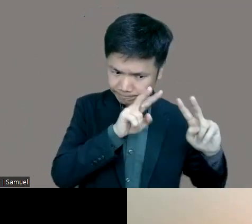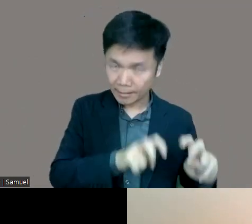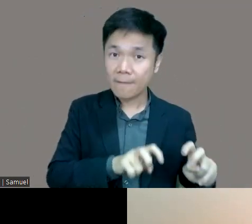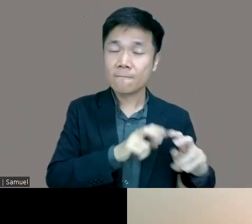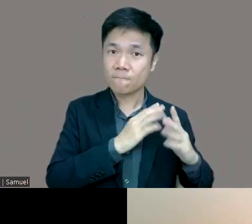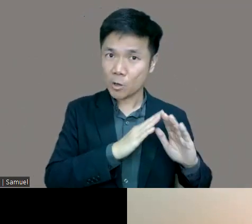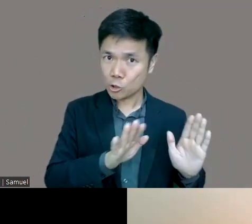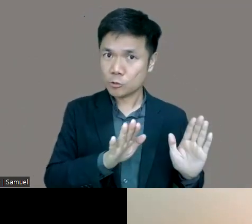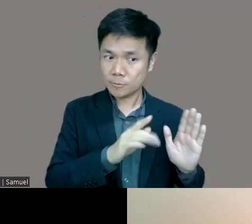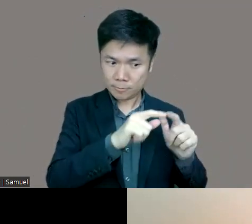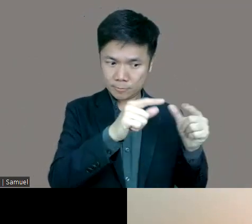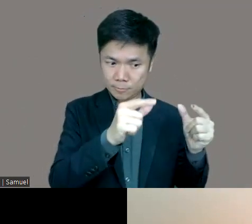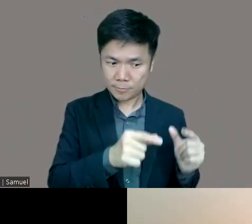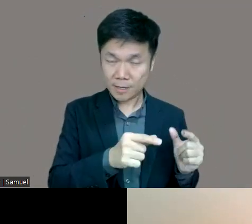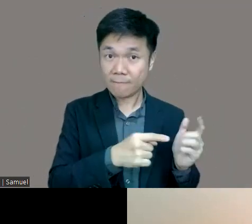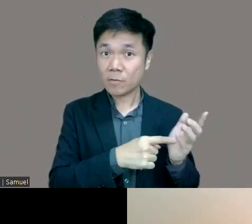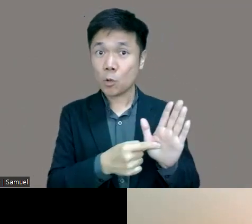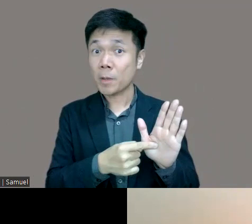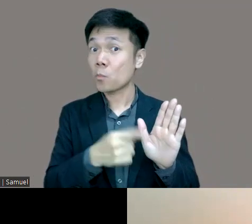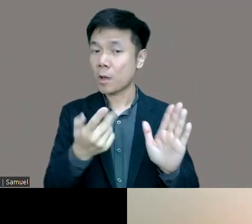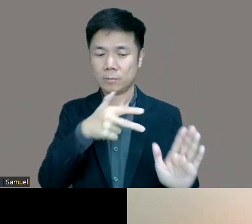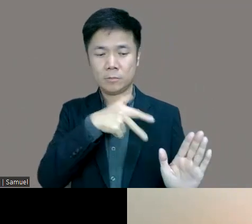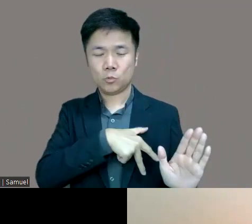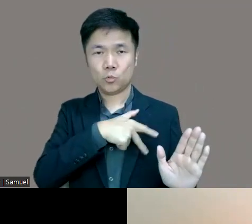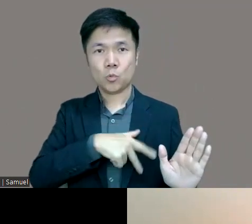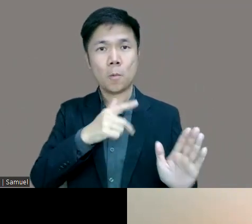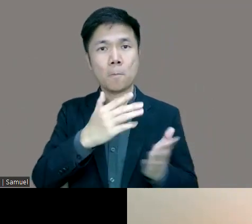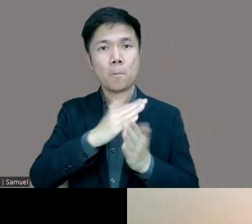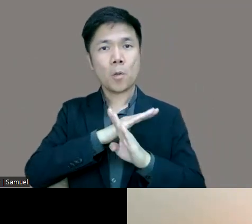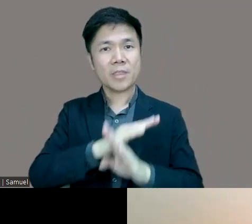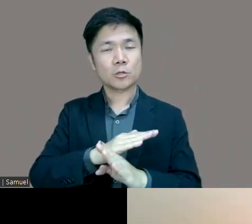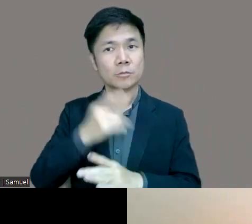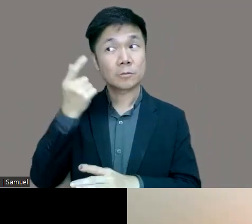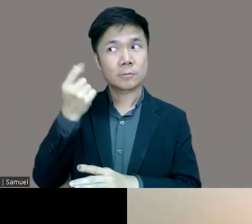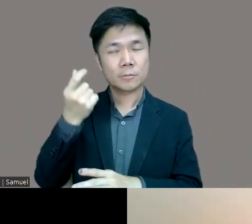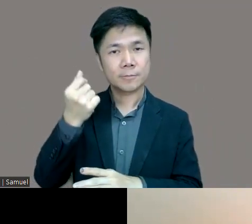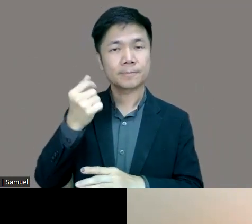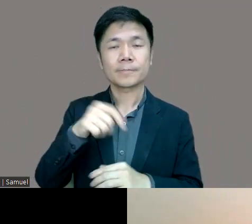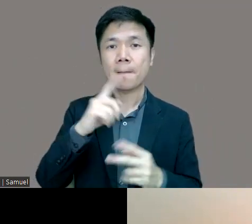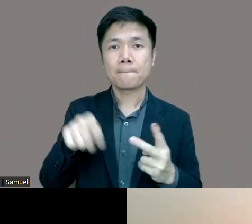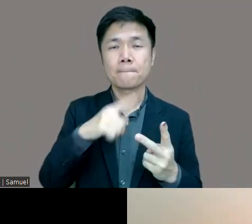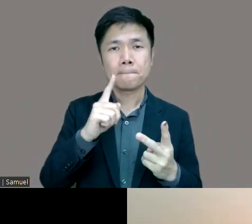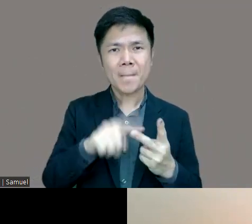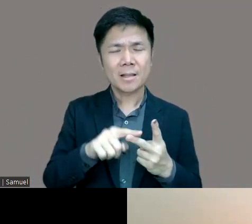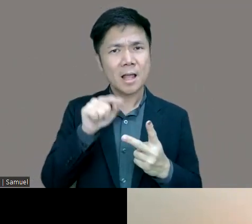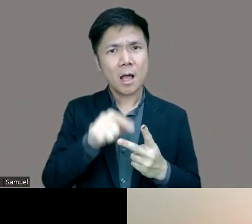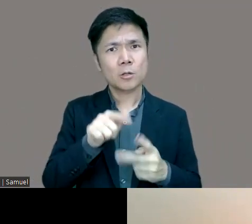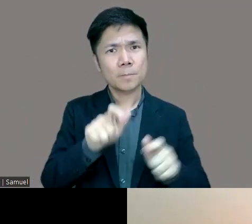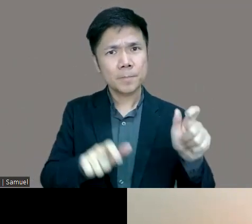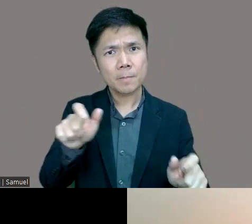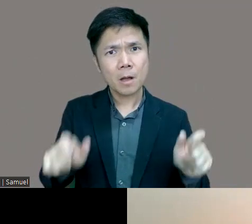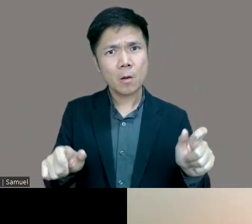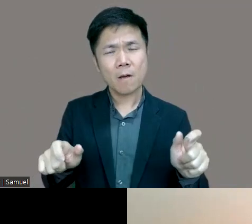about social protection and how refugees with disabilities may find barriers to access